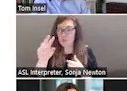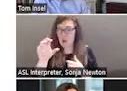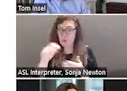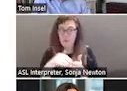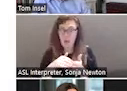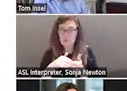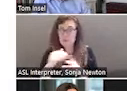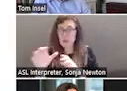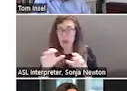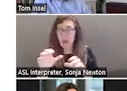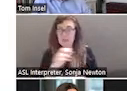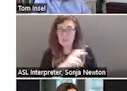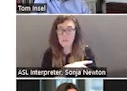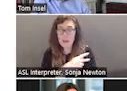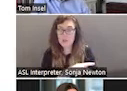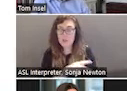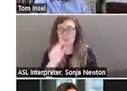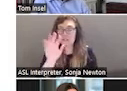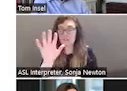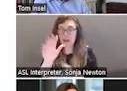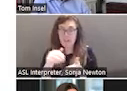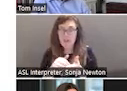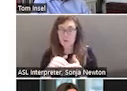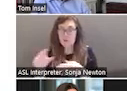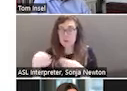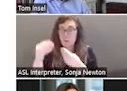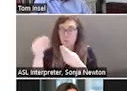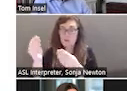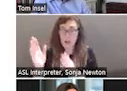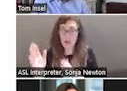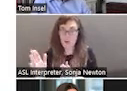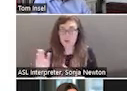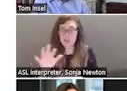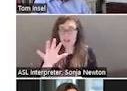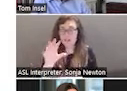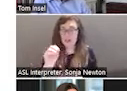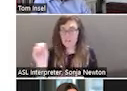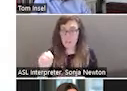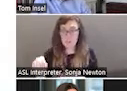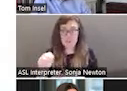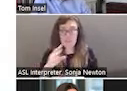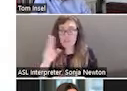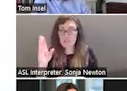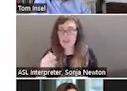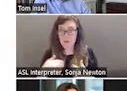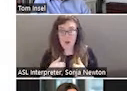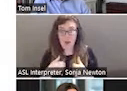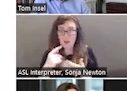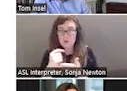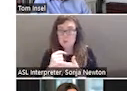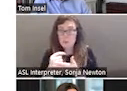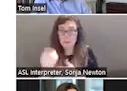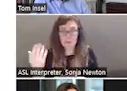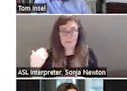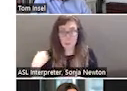5,000 providers. 50% of those people were not in treatment ever before. So it's really, there's no question